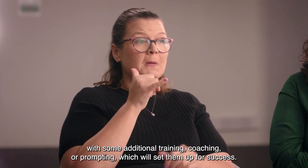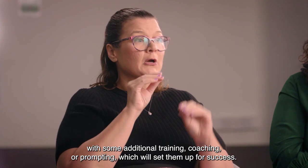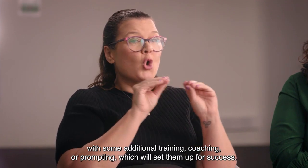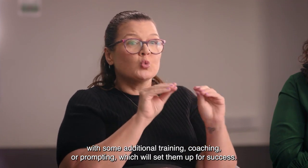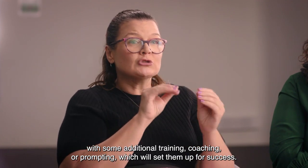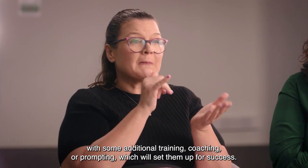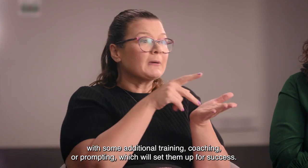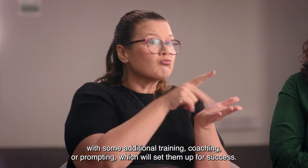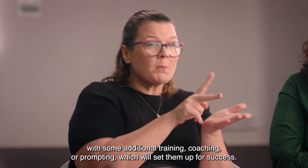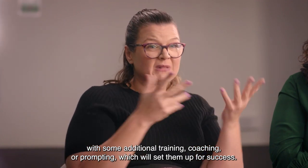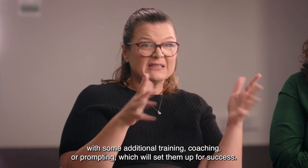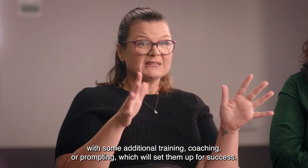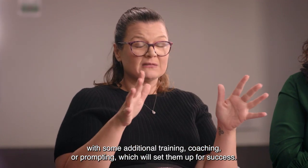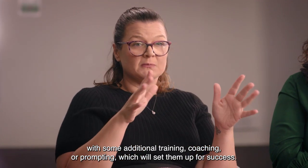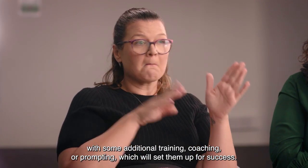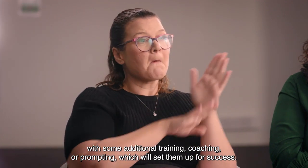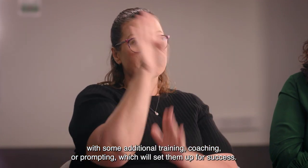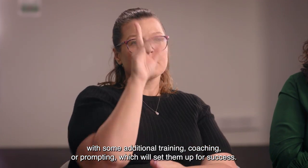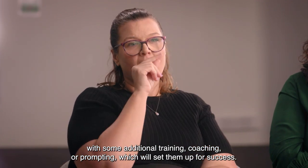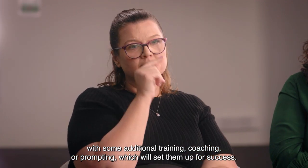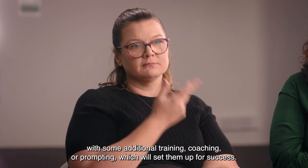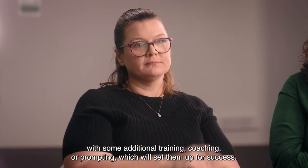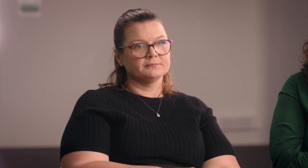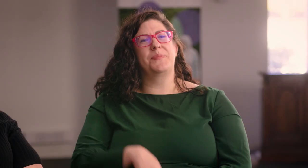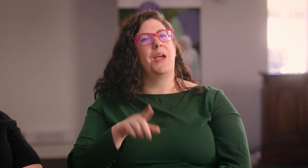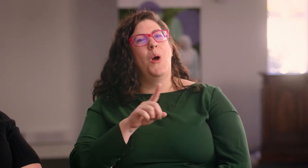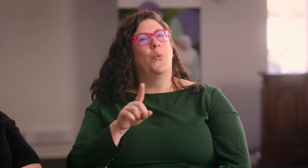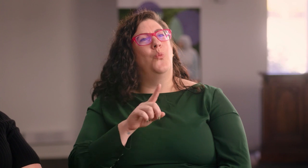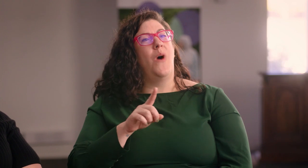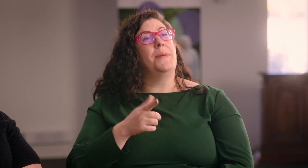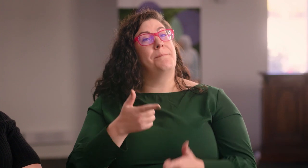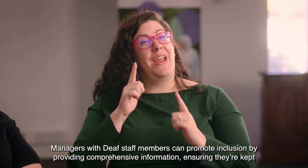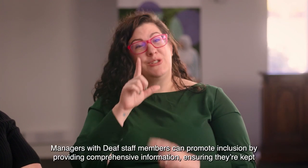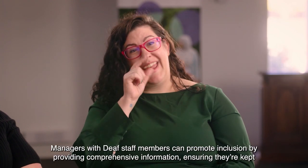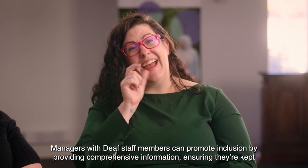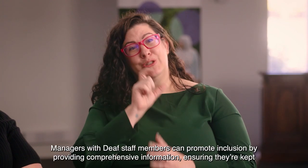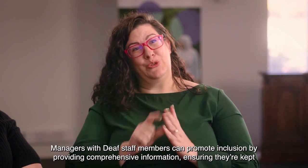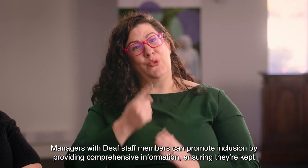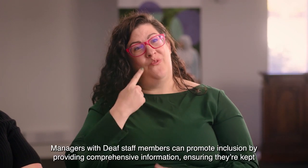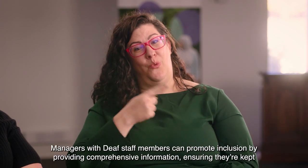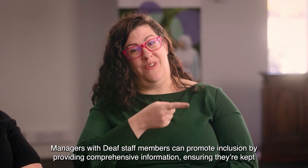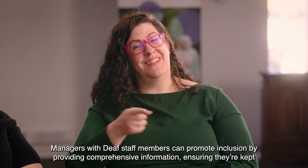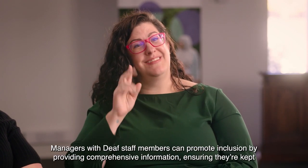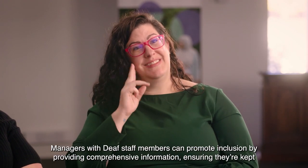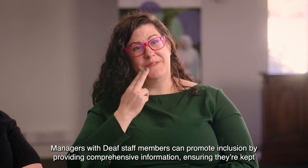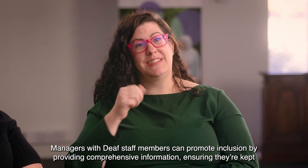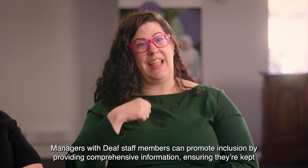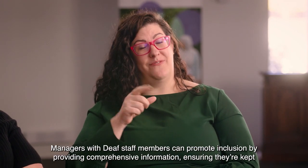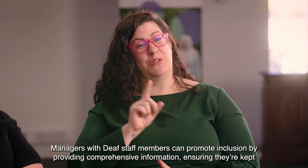training, coaching or prompting, which will set them up for success. Managers with deaf staff members can promote inclusion